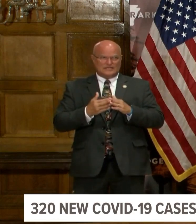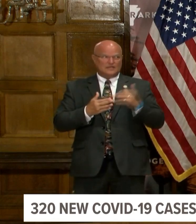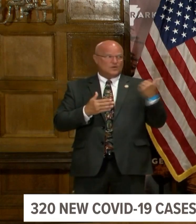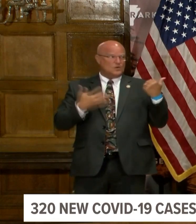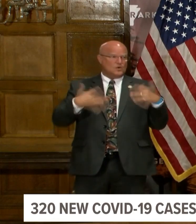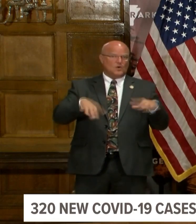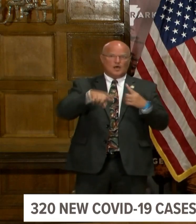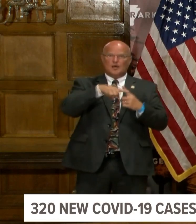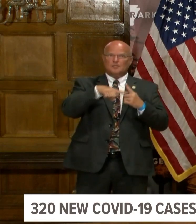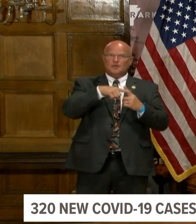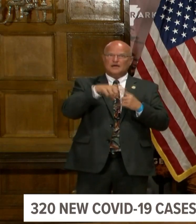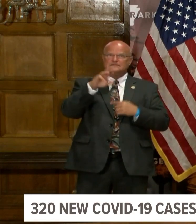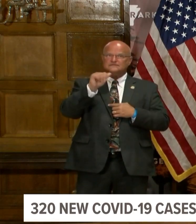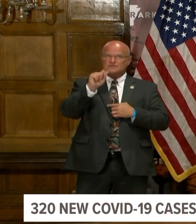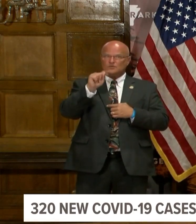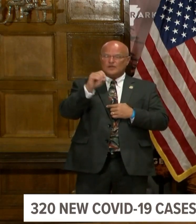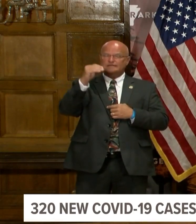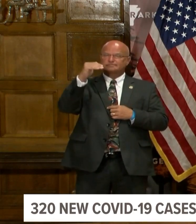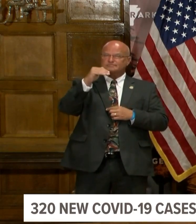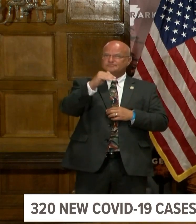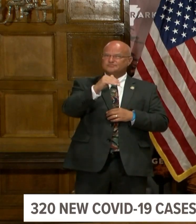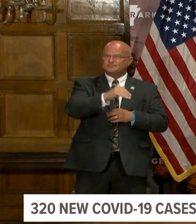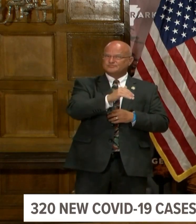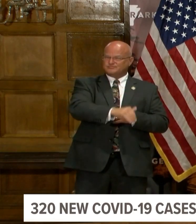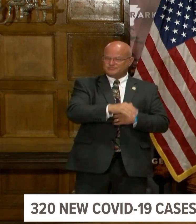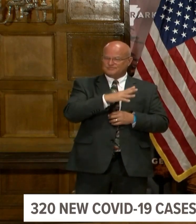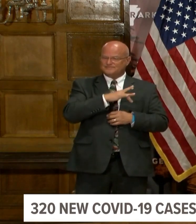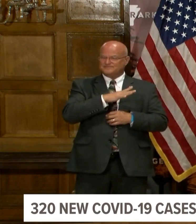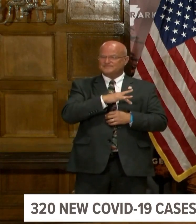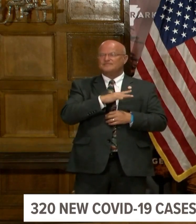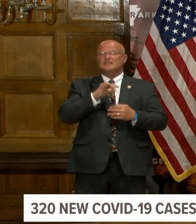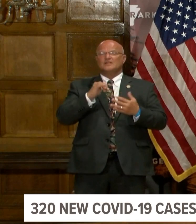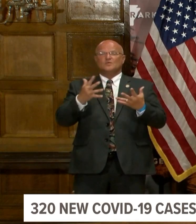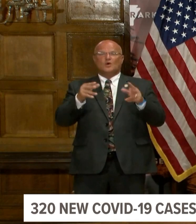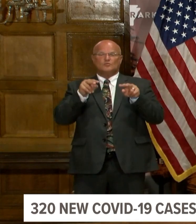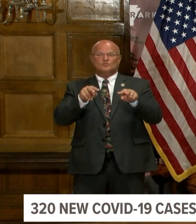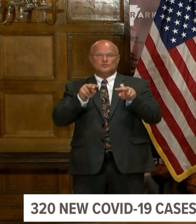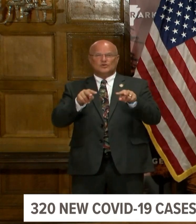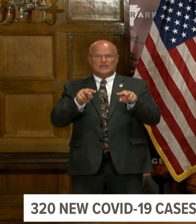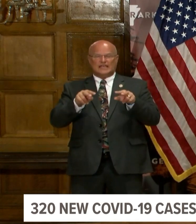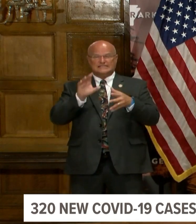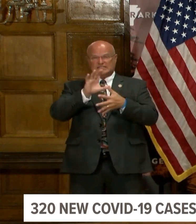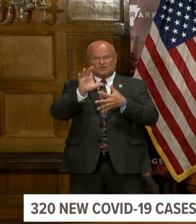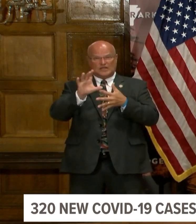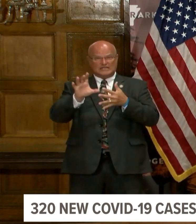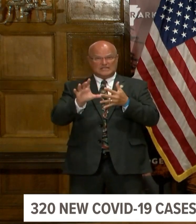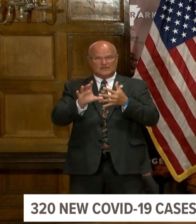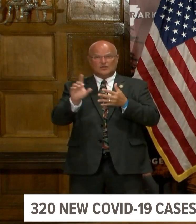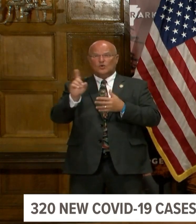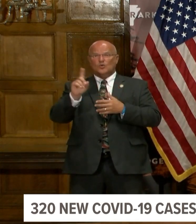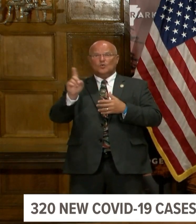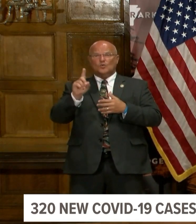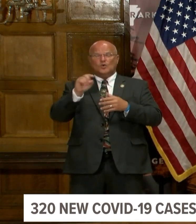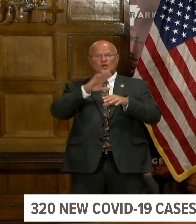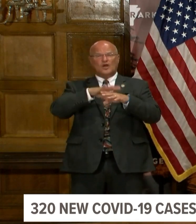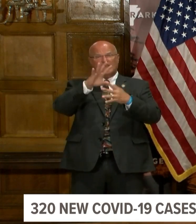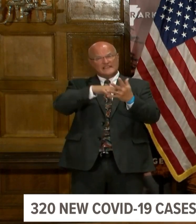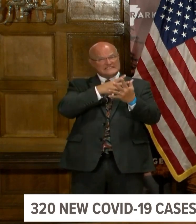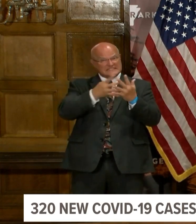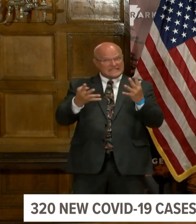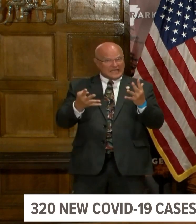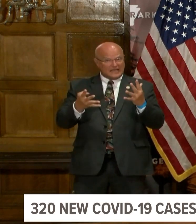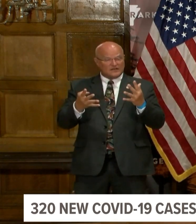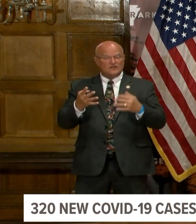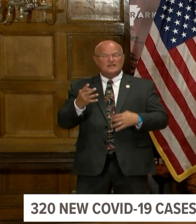our positivity rate is going down. So that's what we're going to look at as the criteria, is where do you fall on the scale,